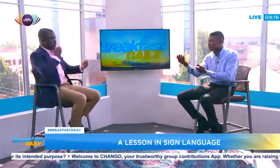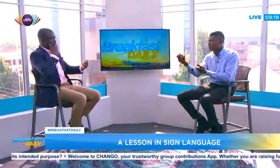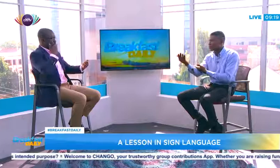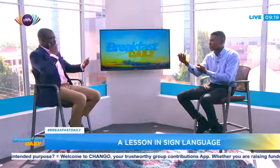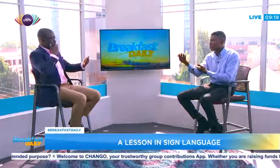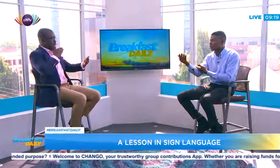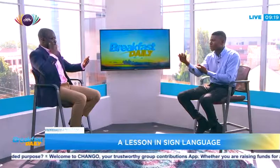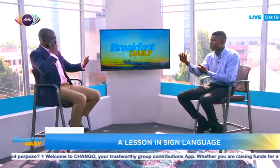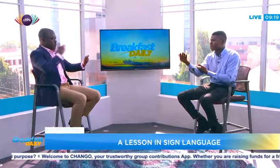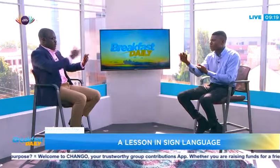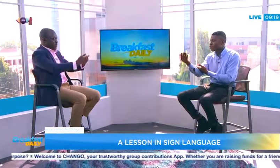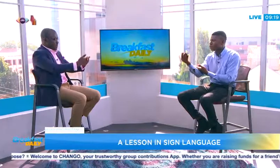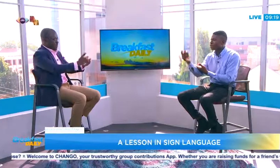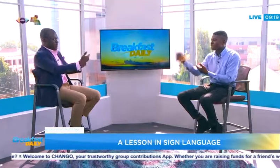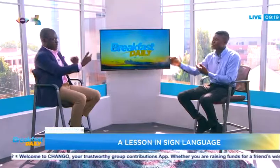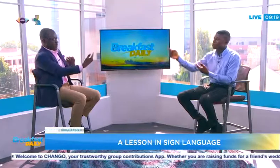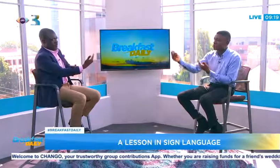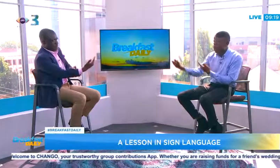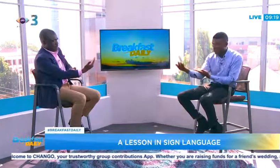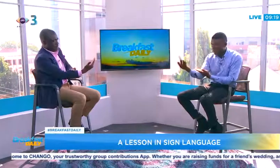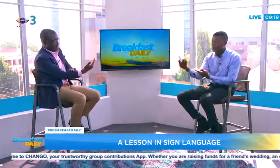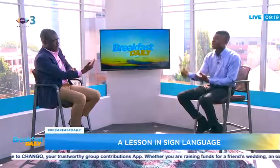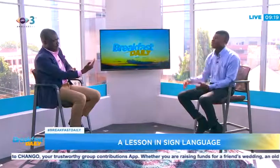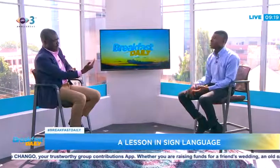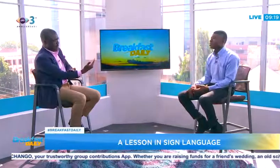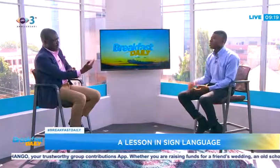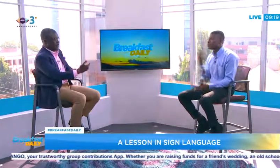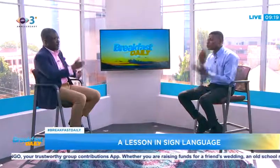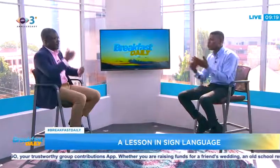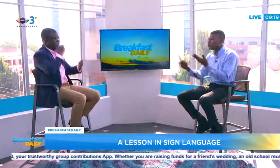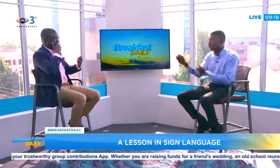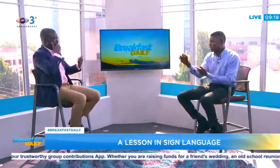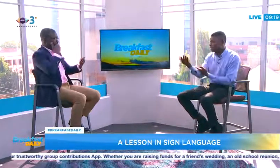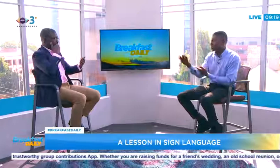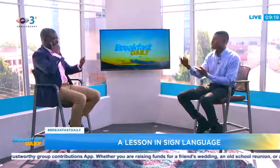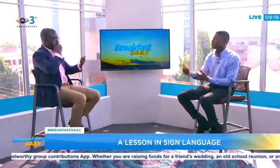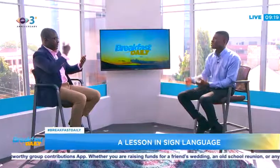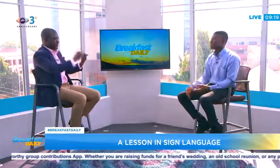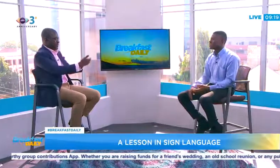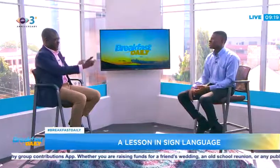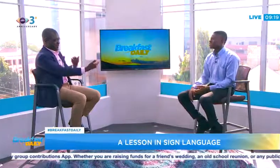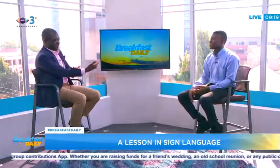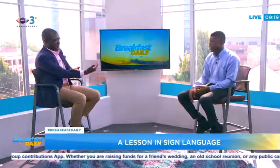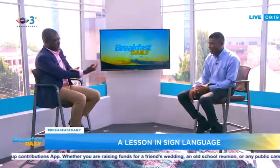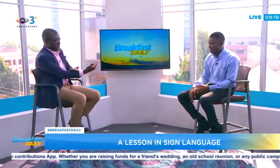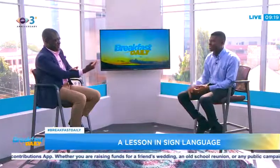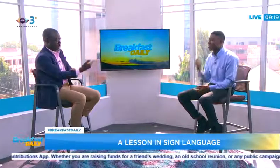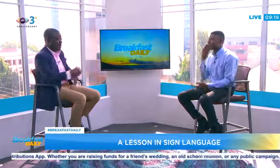so good morning. Yeah. Good morning. Yeah. And then